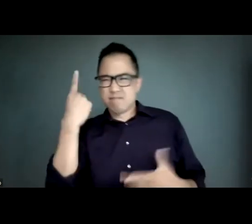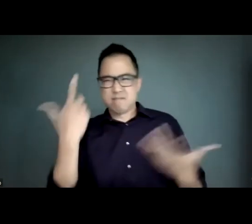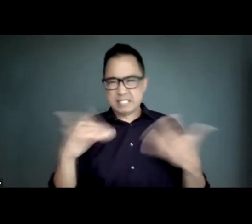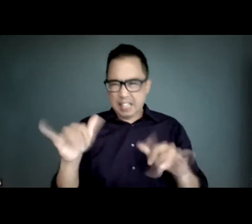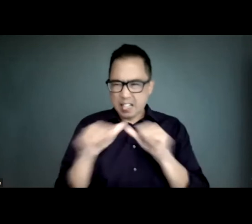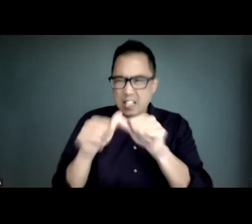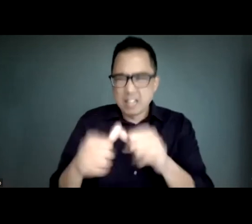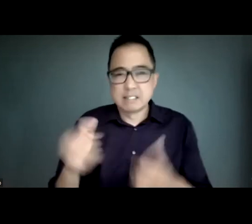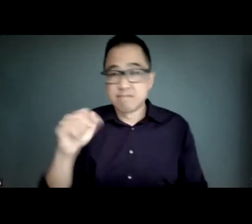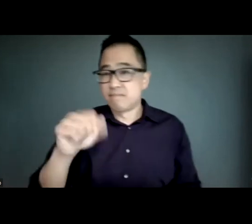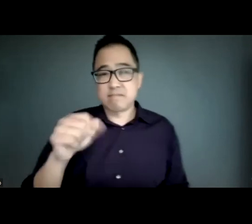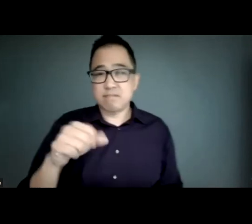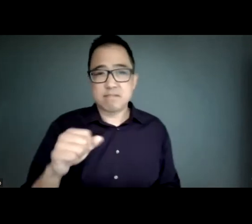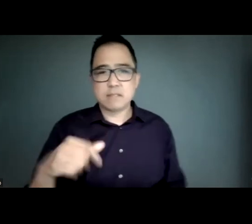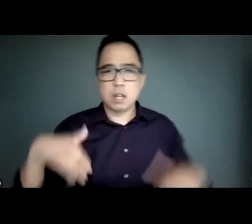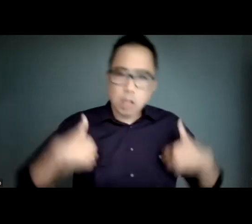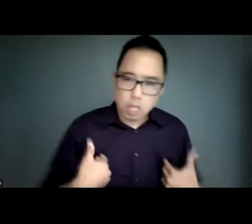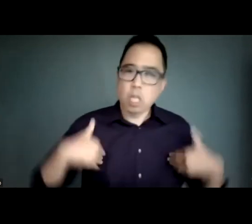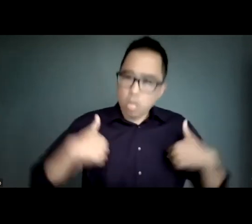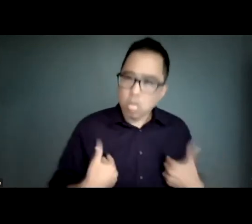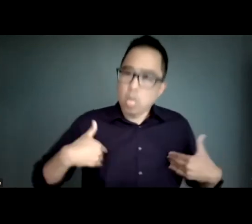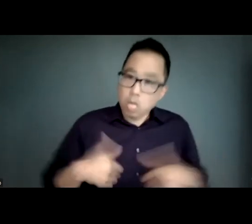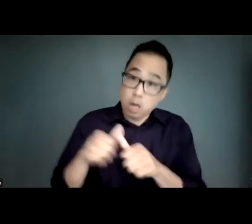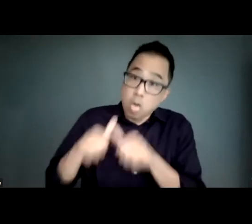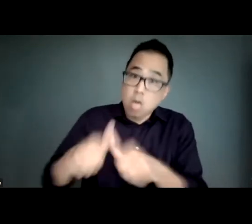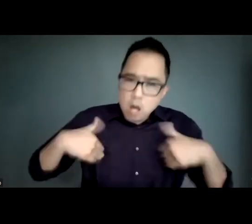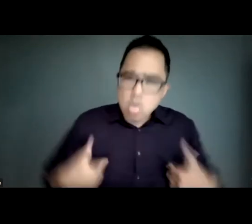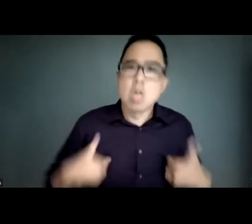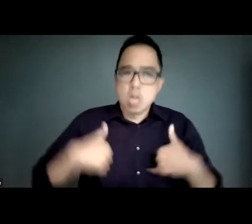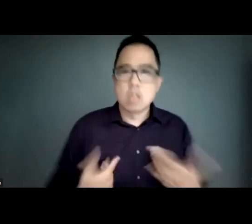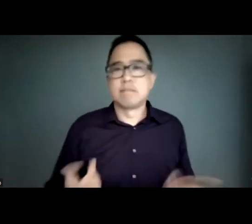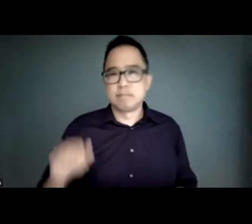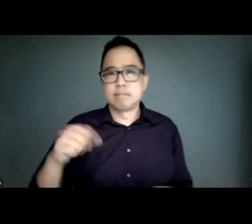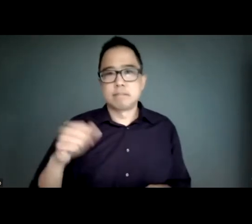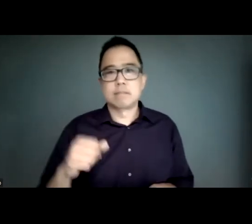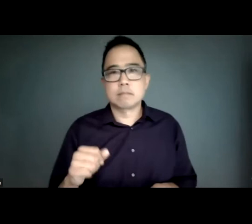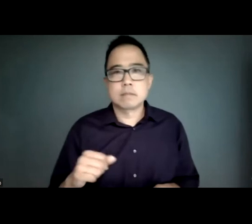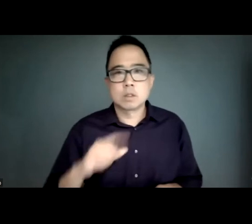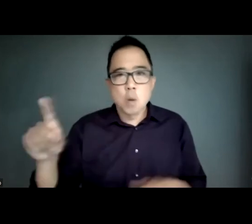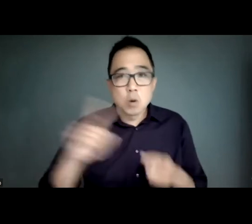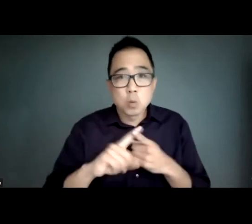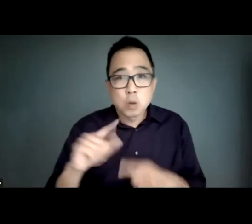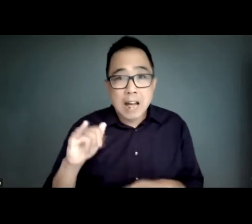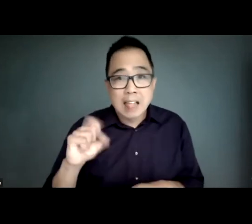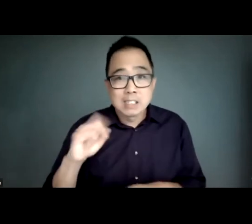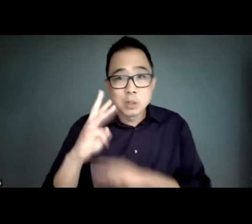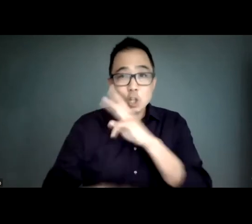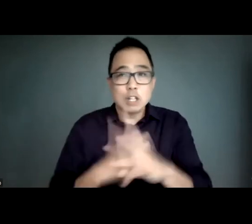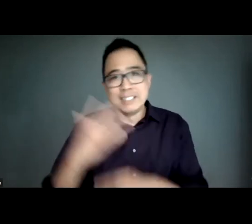You're feeling sick, you're feeling unwell, but you're not sure why. Tired, burnt